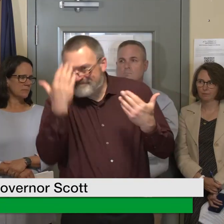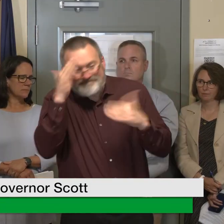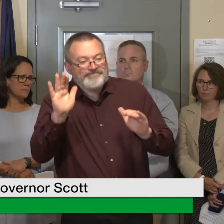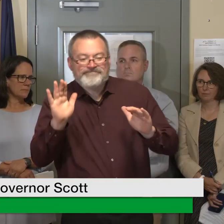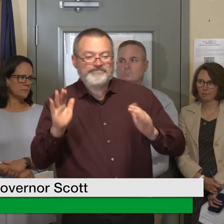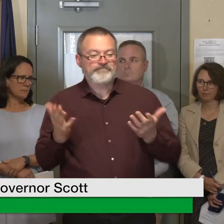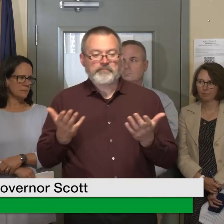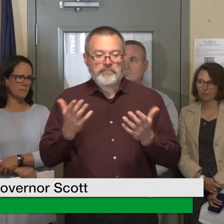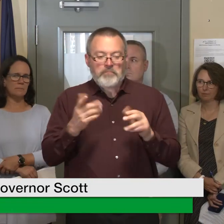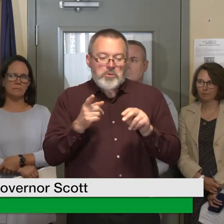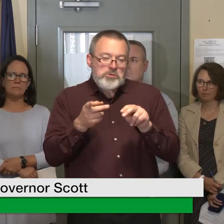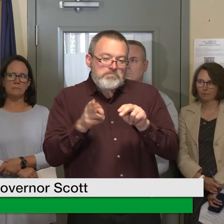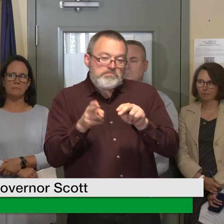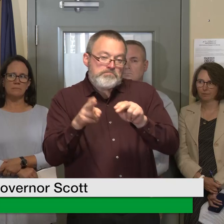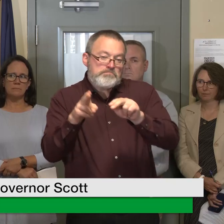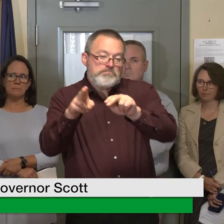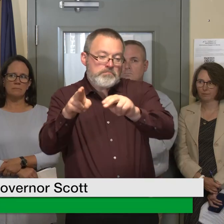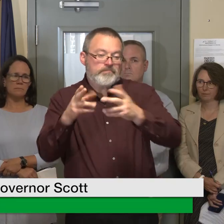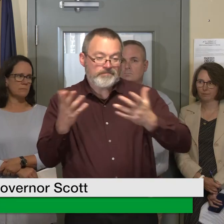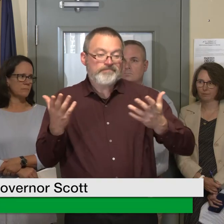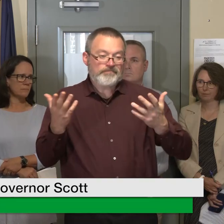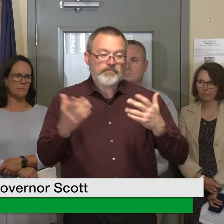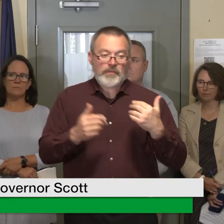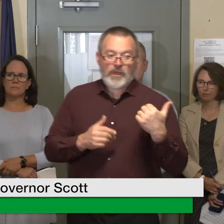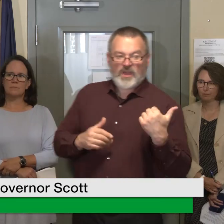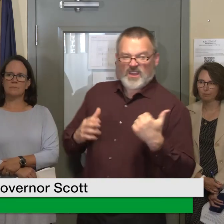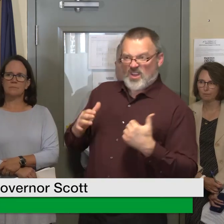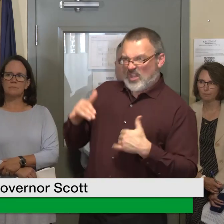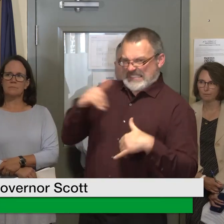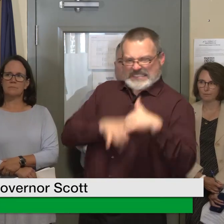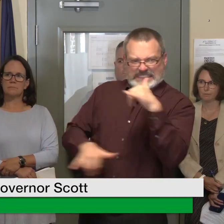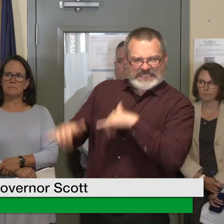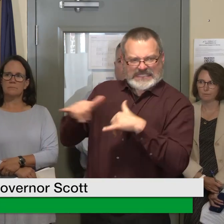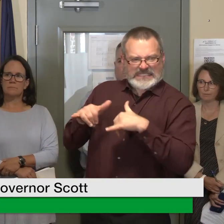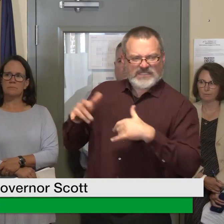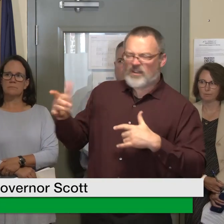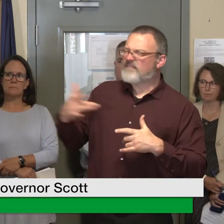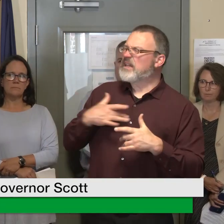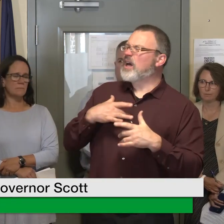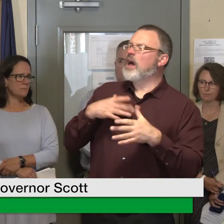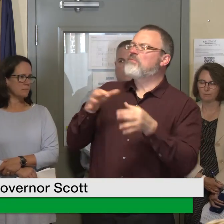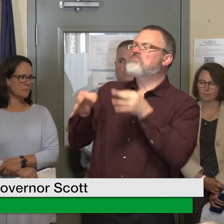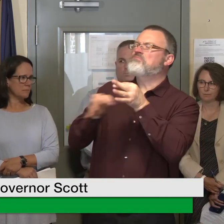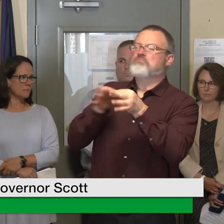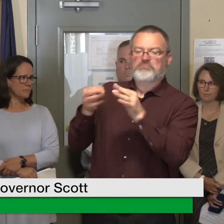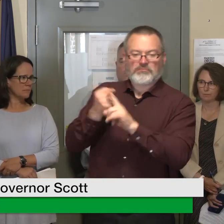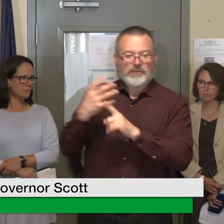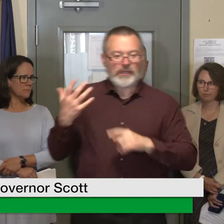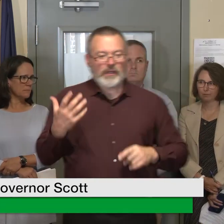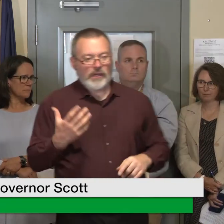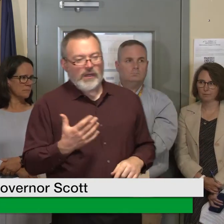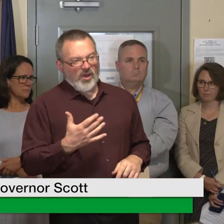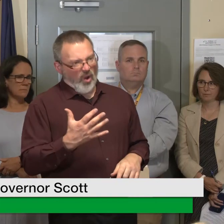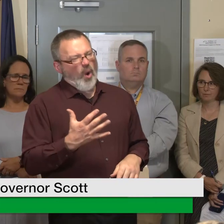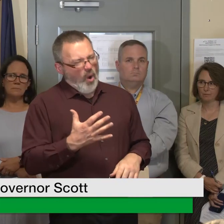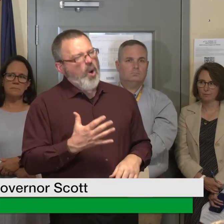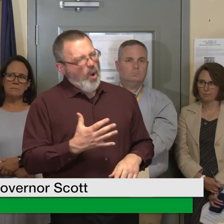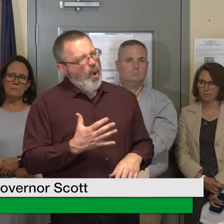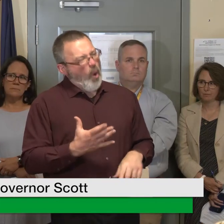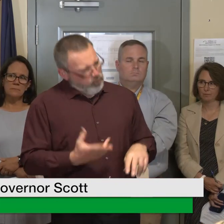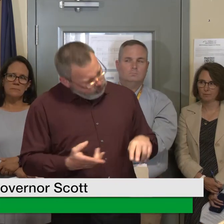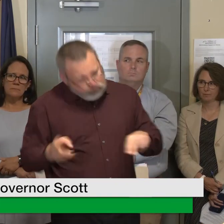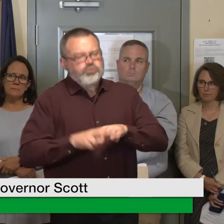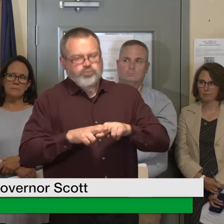an increase in December. What word do you use? Significant increase? Or? I'd say significant, right. I mean, it's